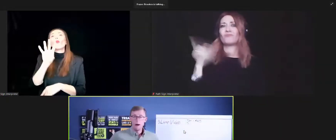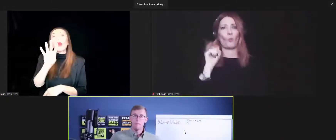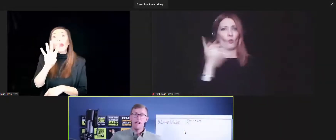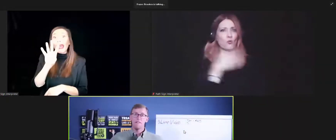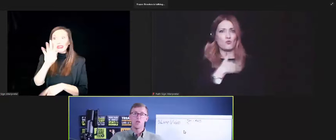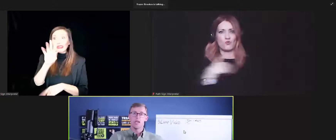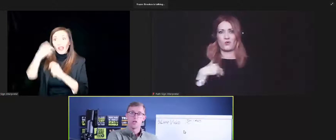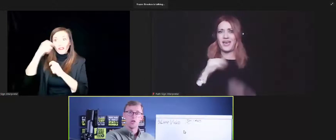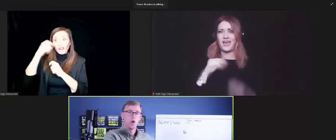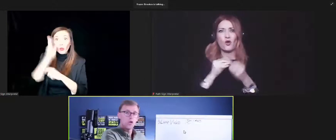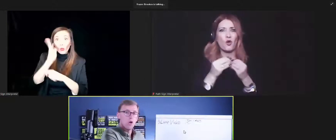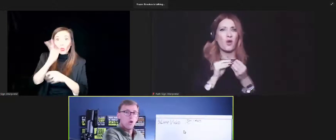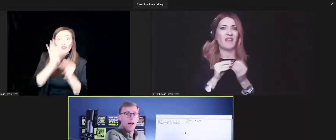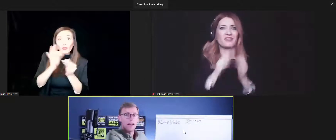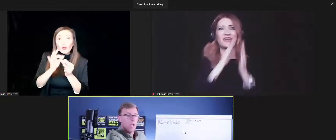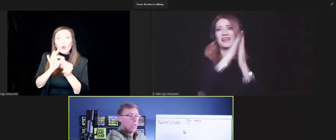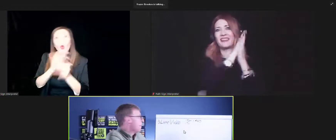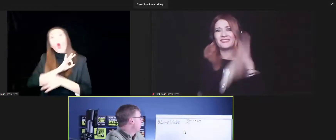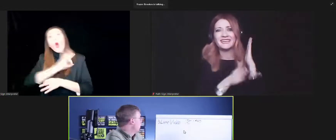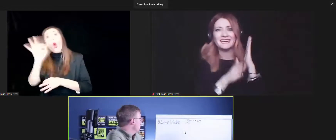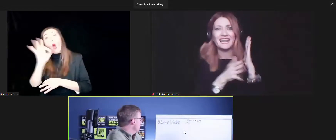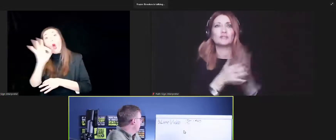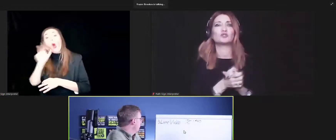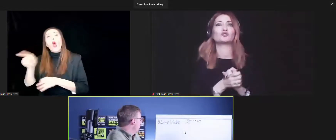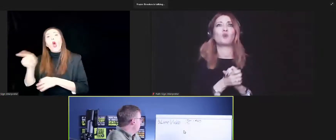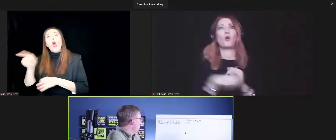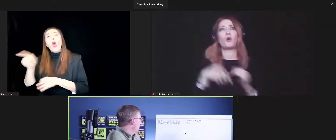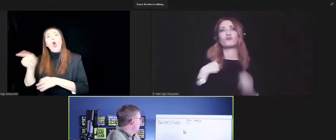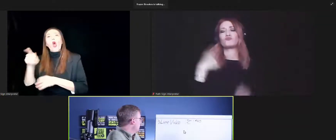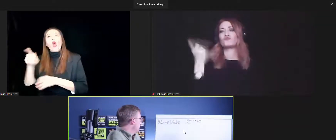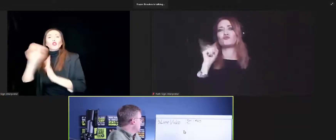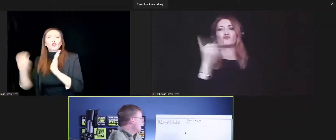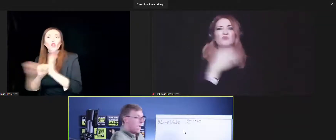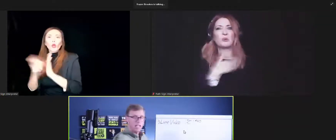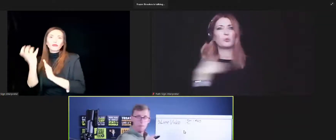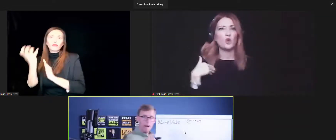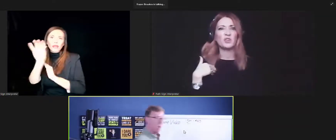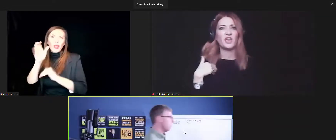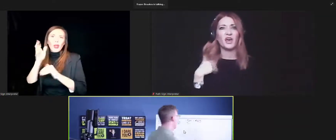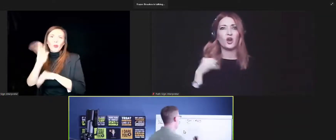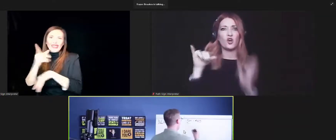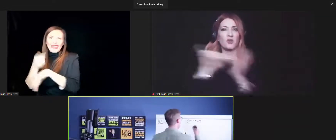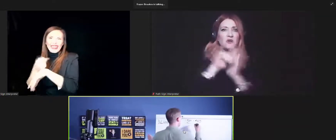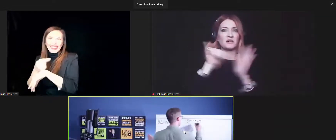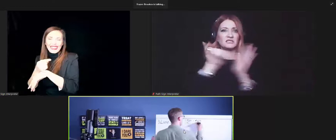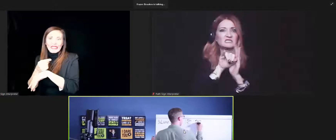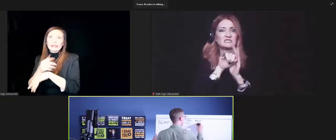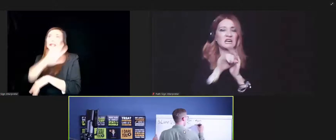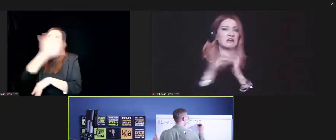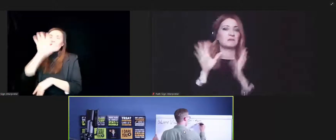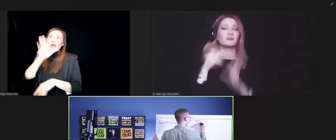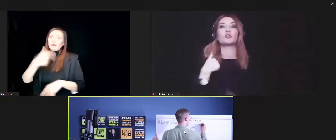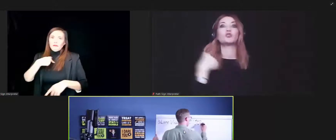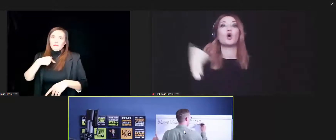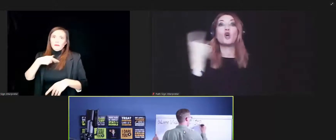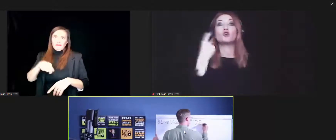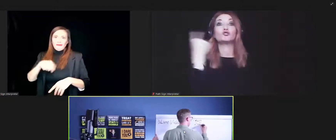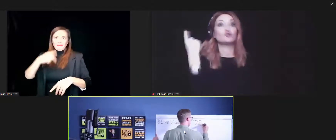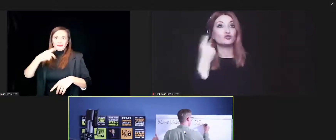my maths is not so great, but it's about